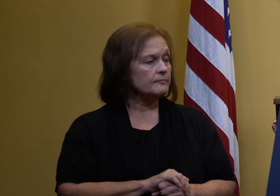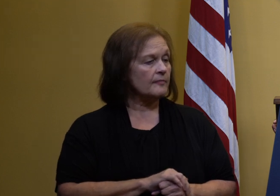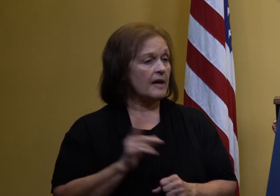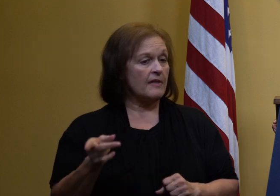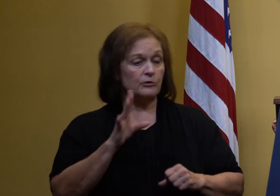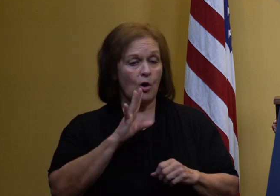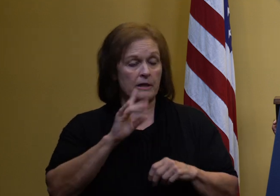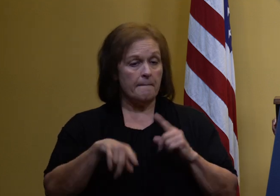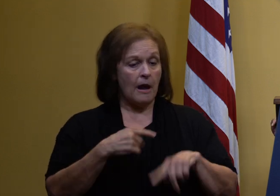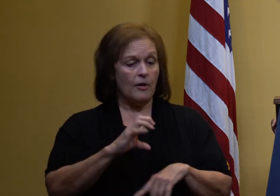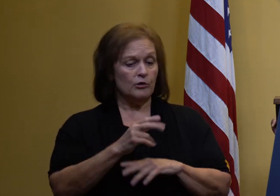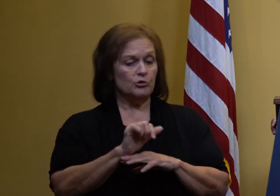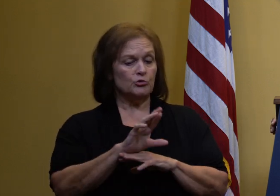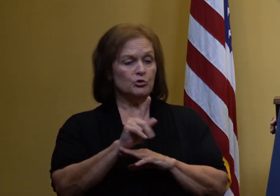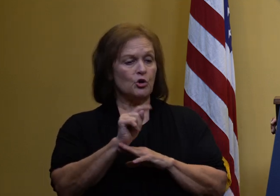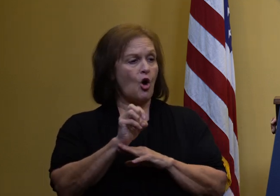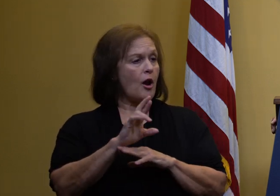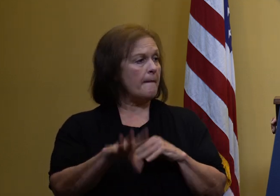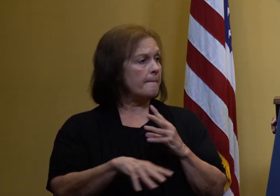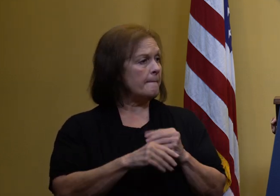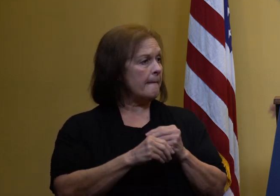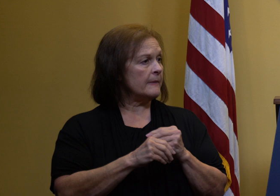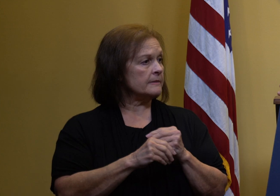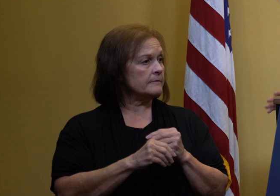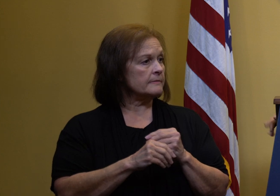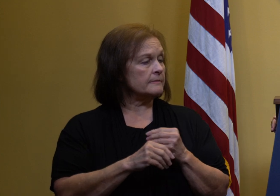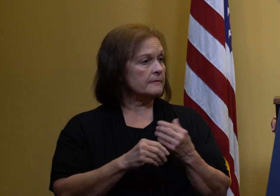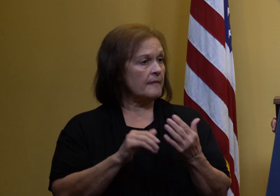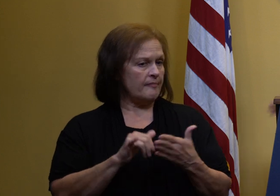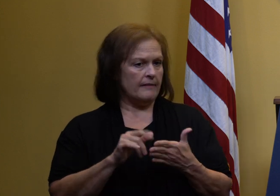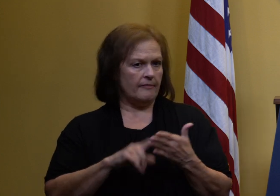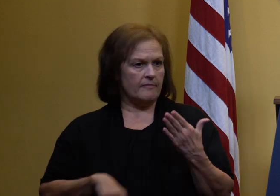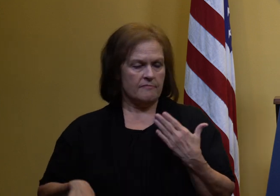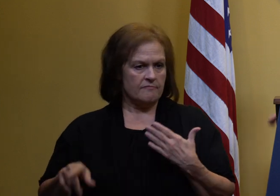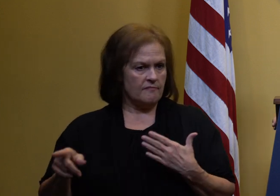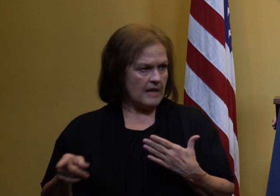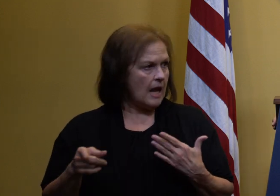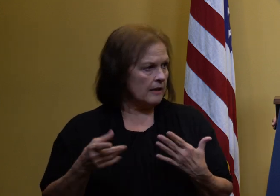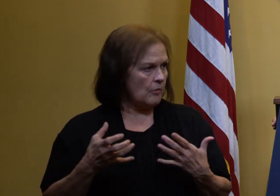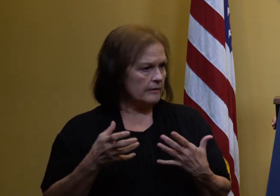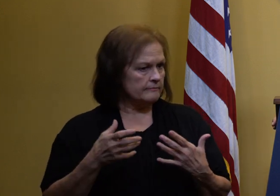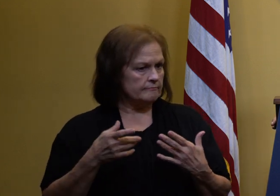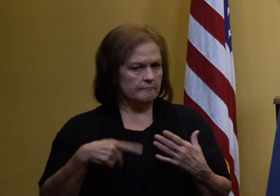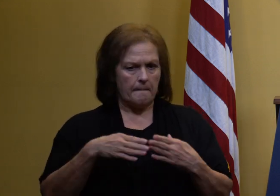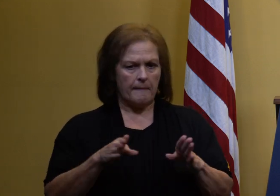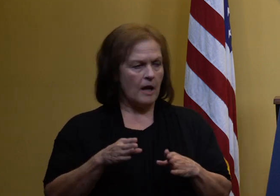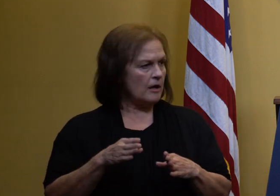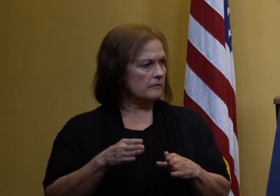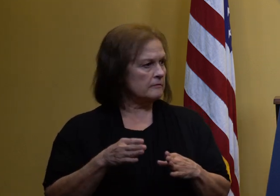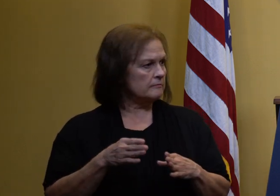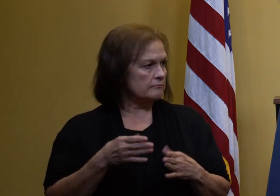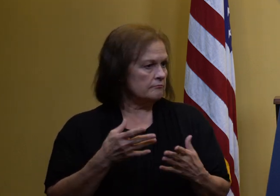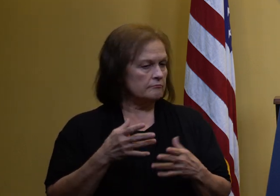They talked about the charter amendment, the change that they championed, that the public granted. They talked